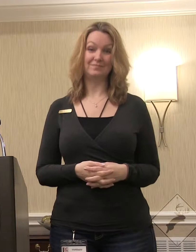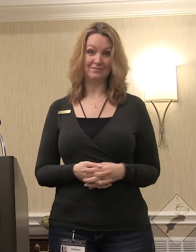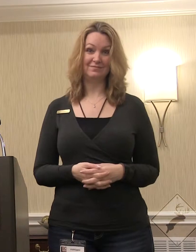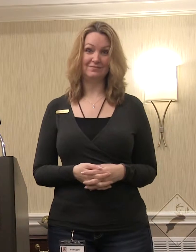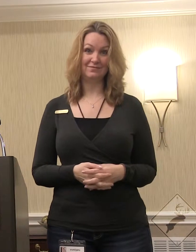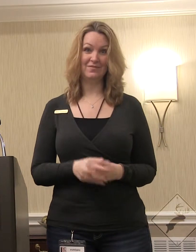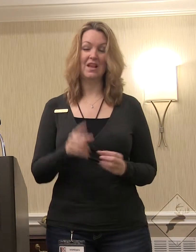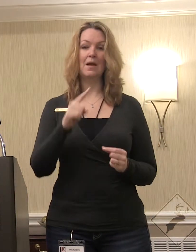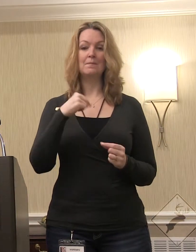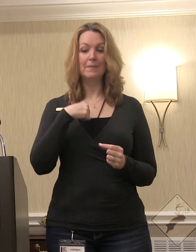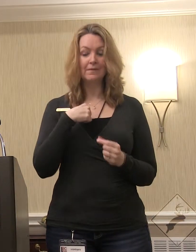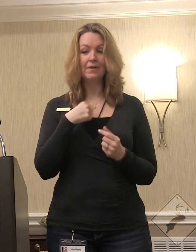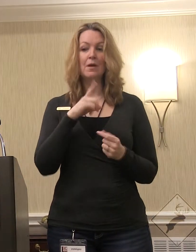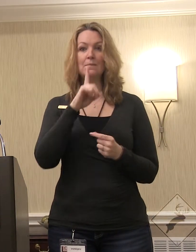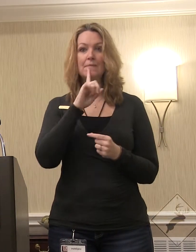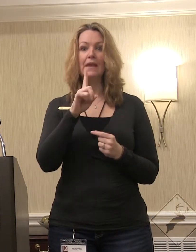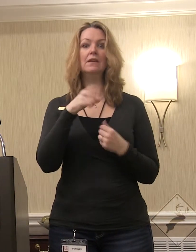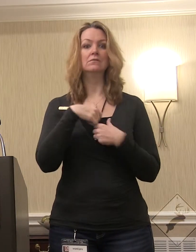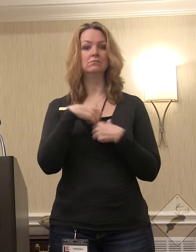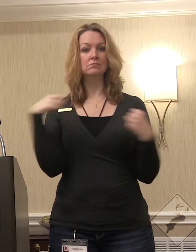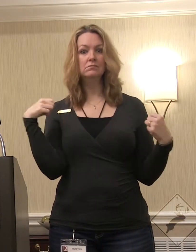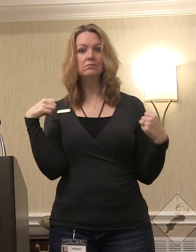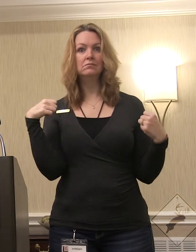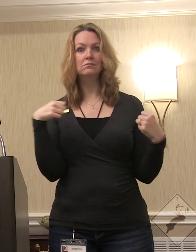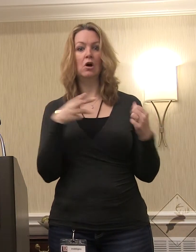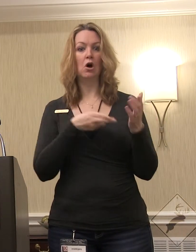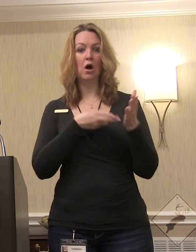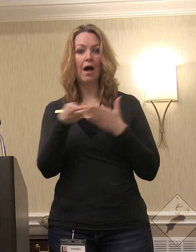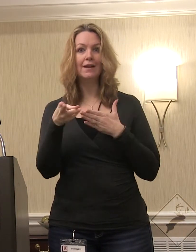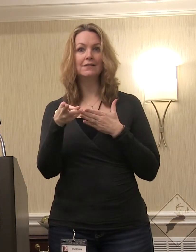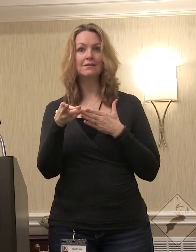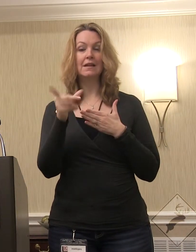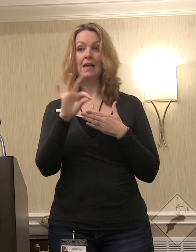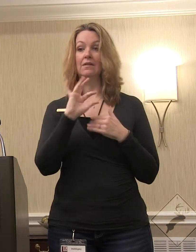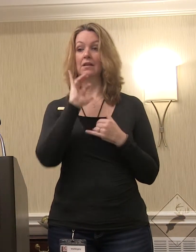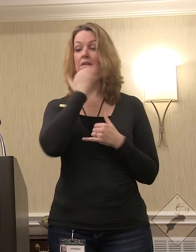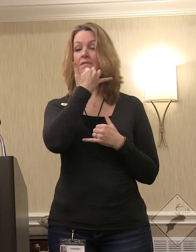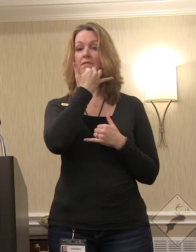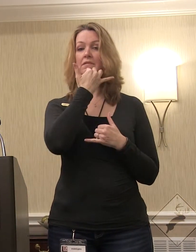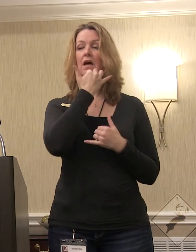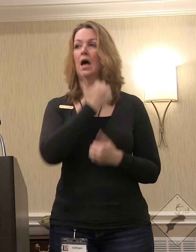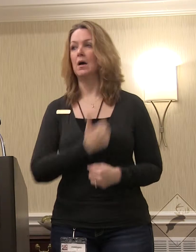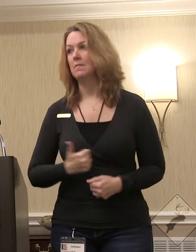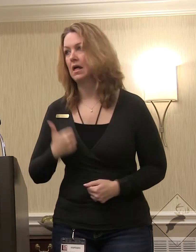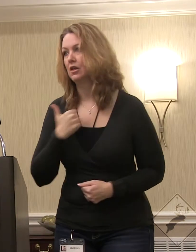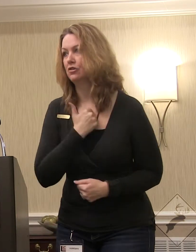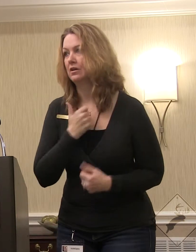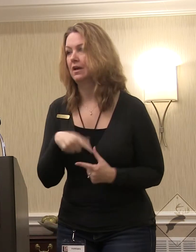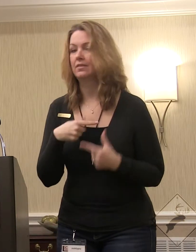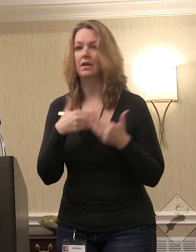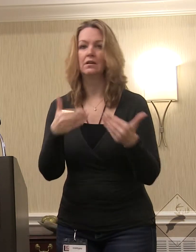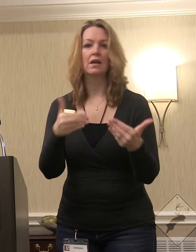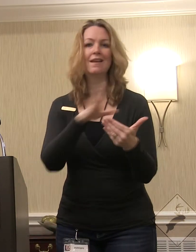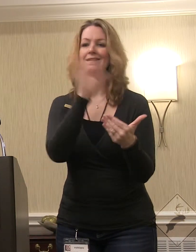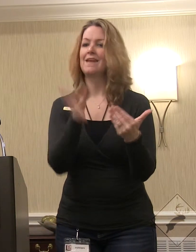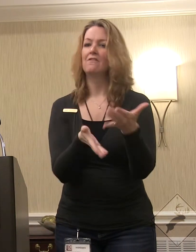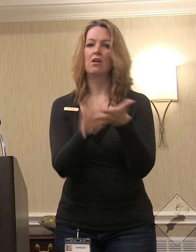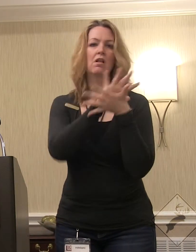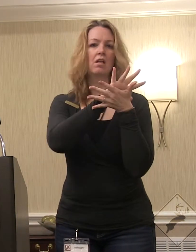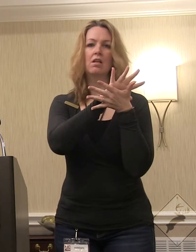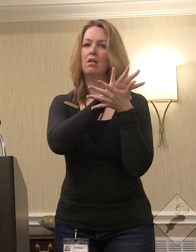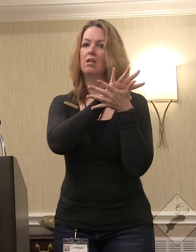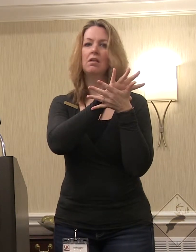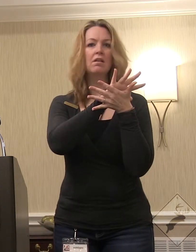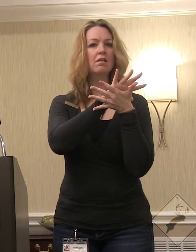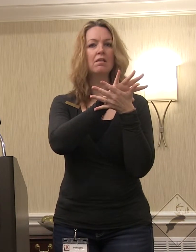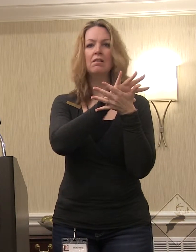Be open and honest. If you screw up, apologize, move forward. Never, ever cover up. If you are